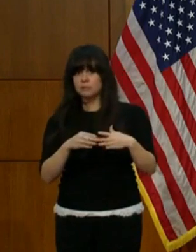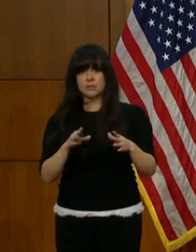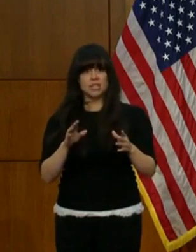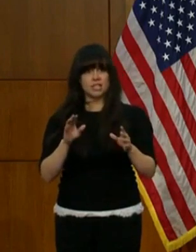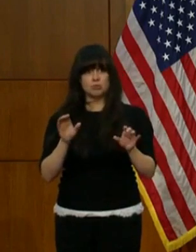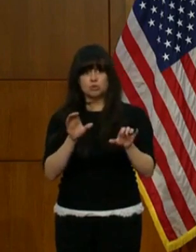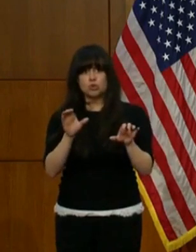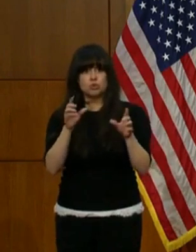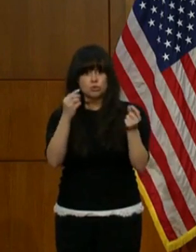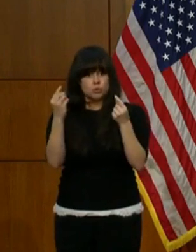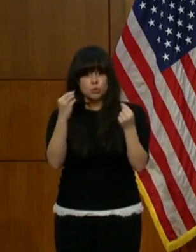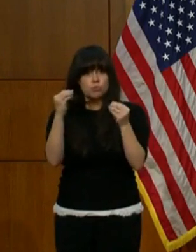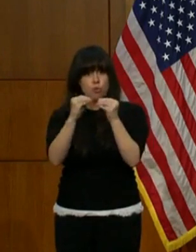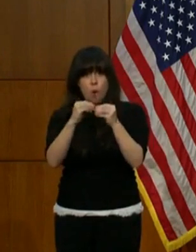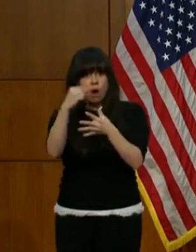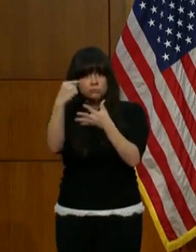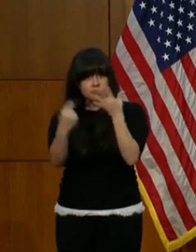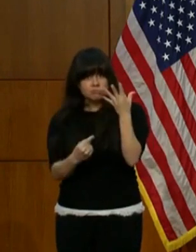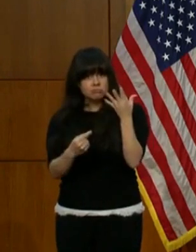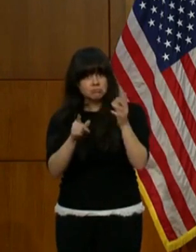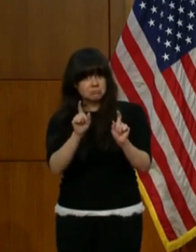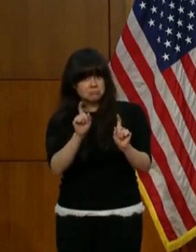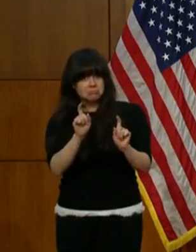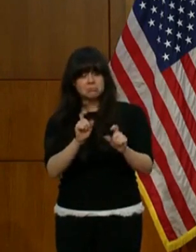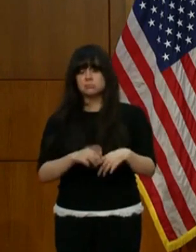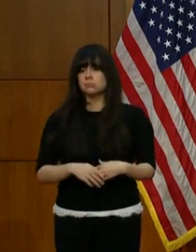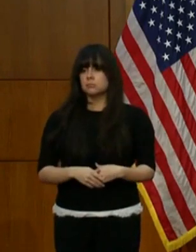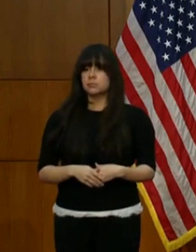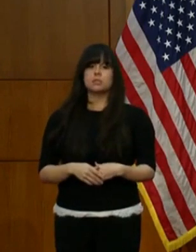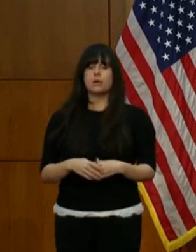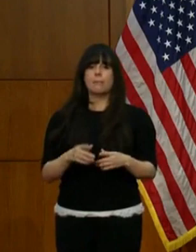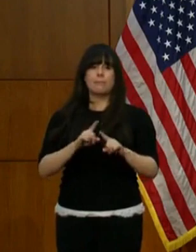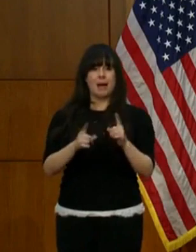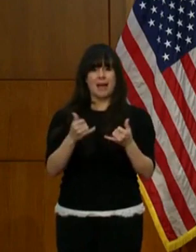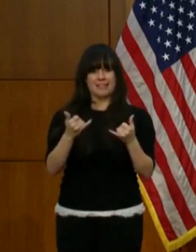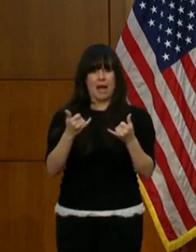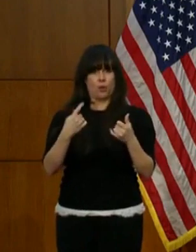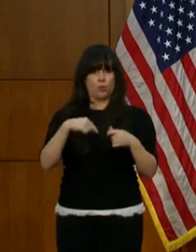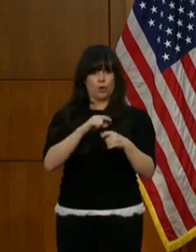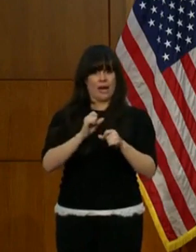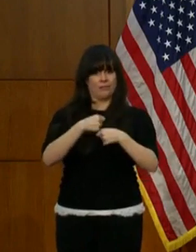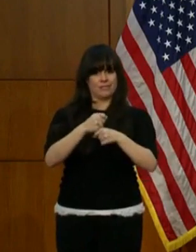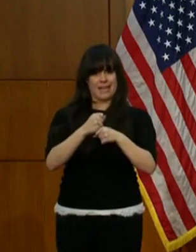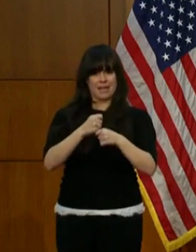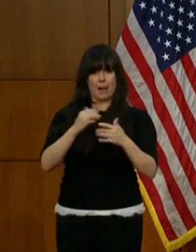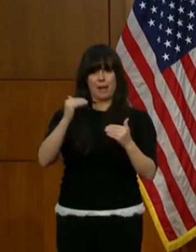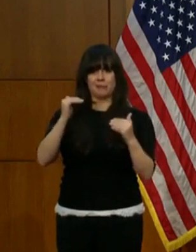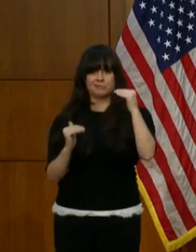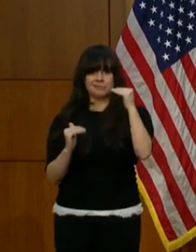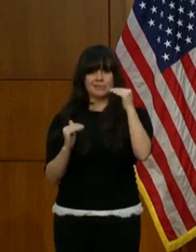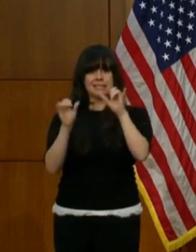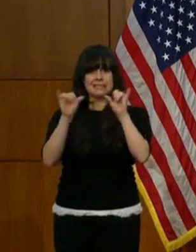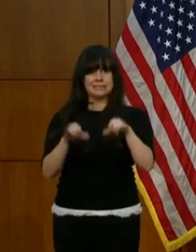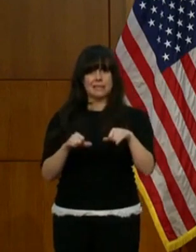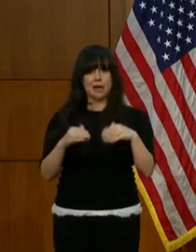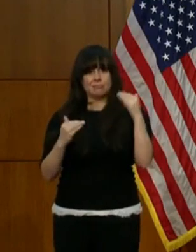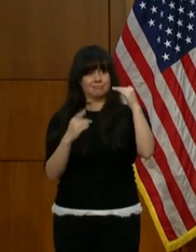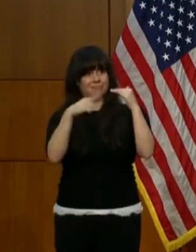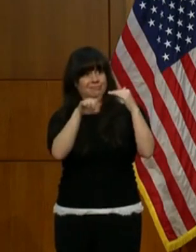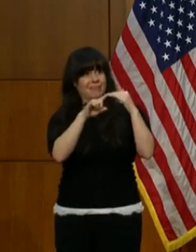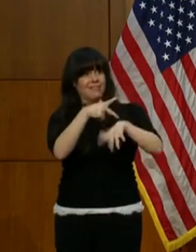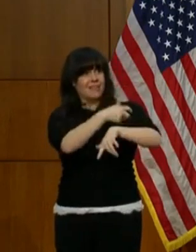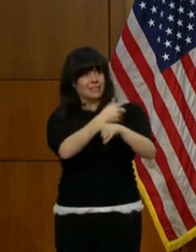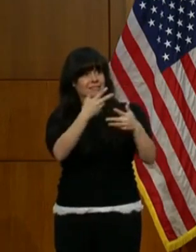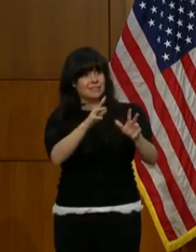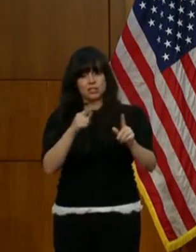more things, which is sort of creating like this 2-tiered system of people in Virginia, those who are vaccinated and those who are not.